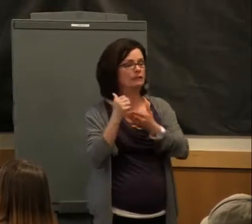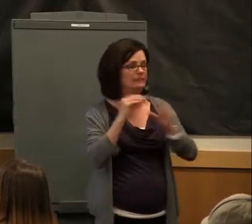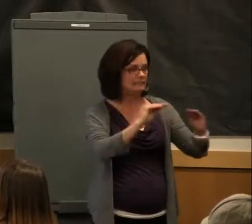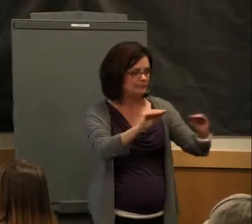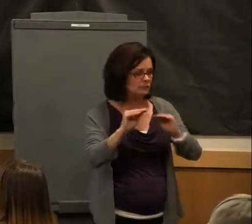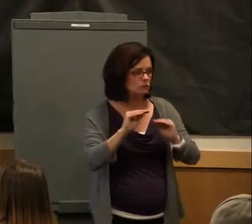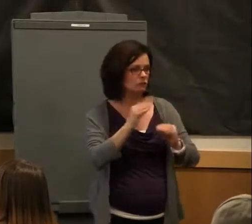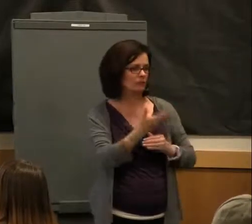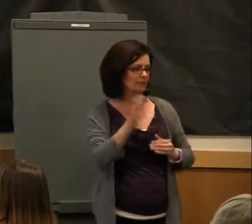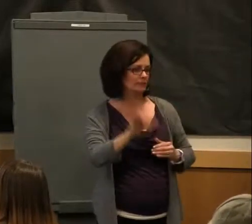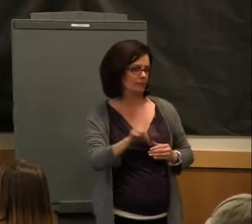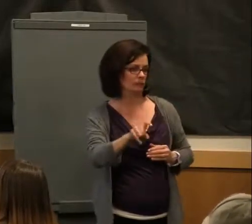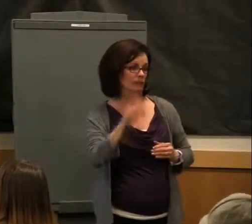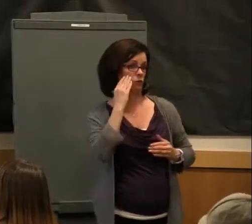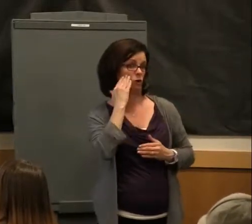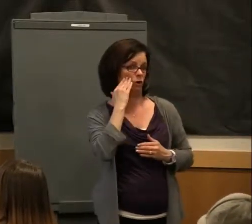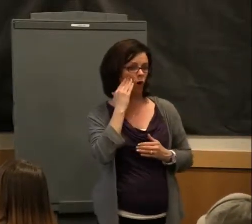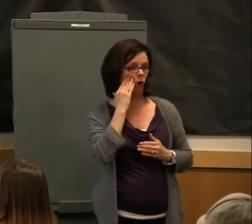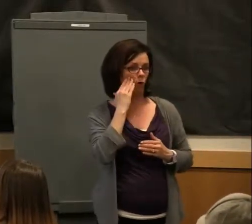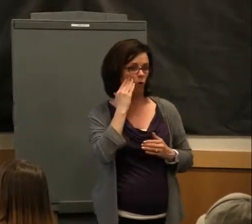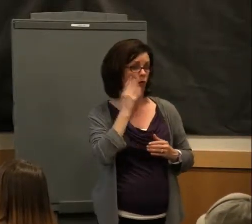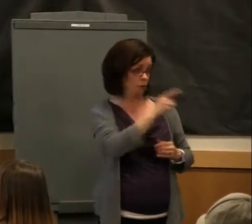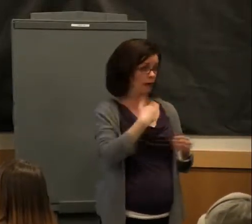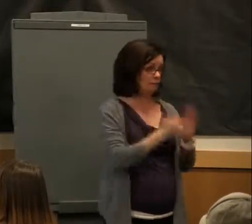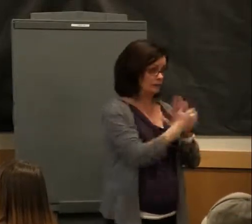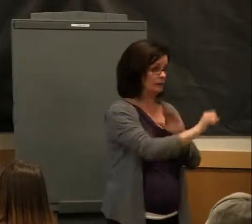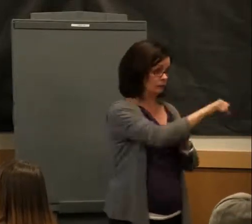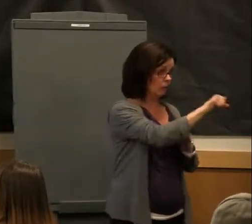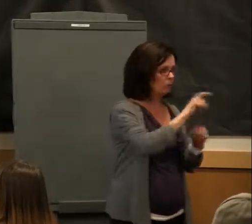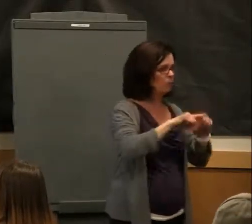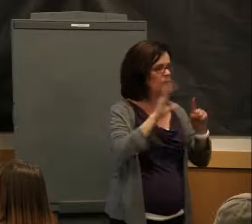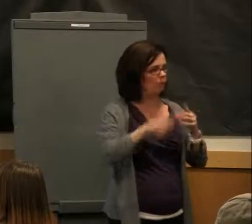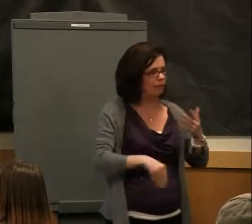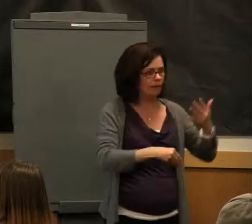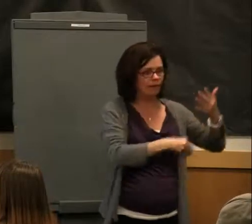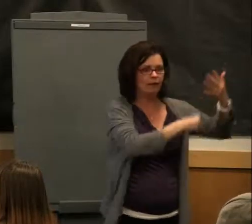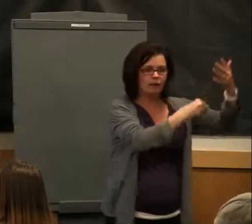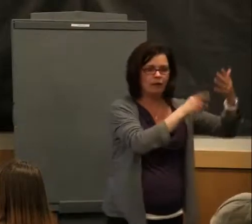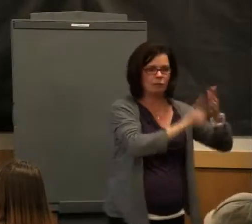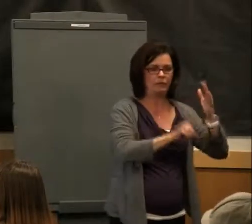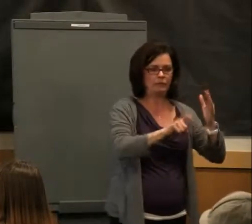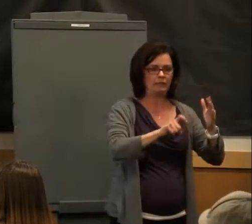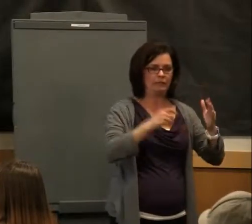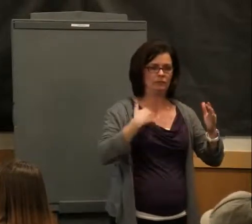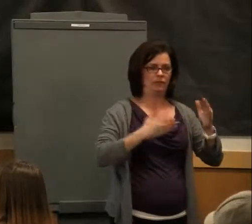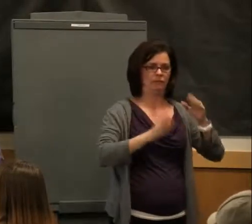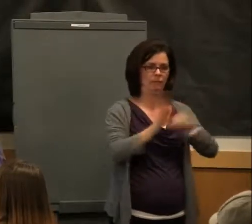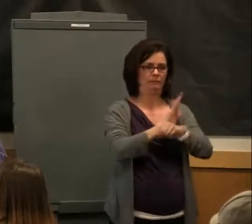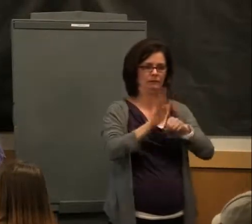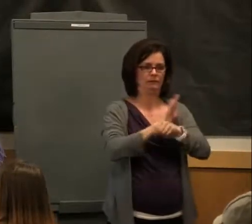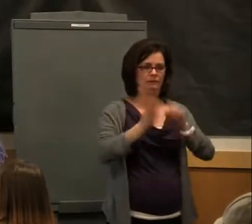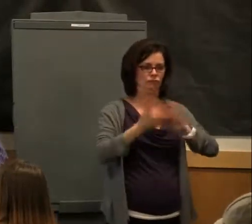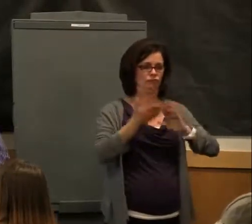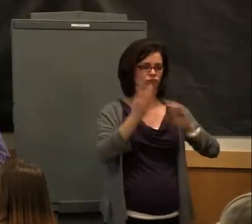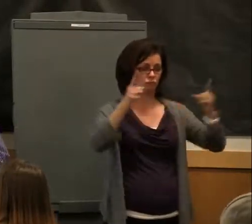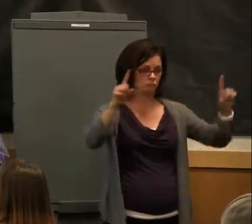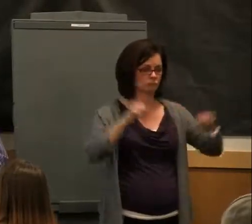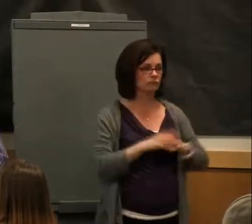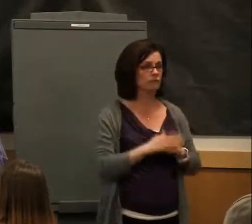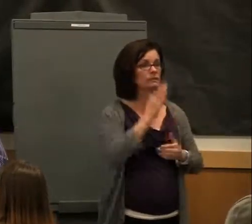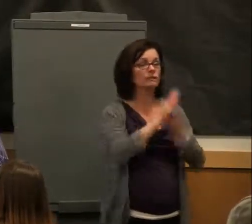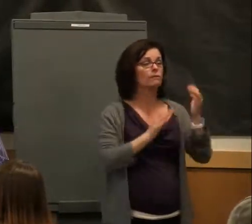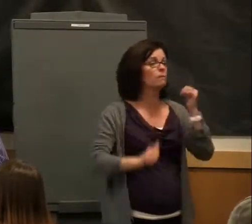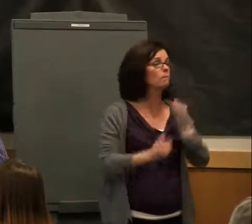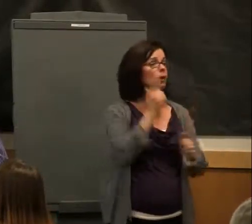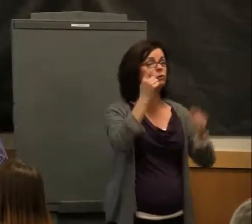know in addition to your particular skill to be able to run your business successfully. Some of the most